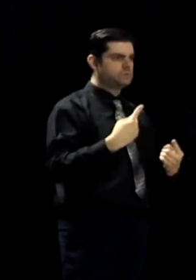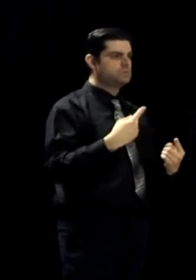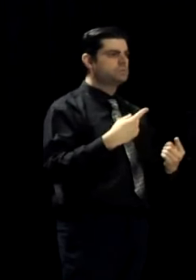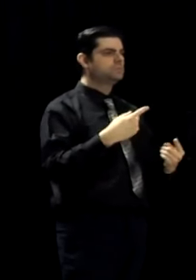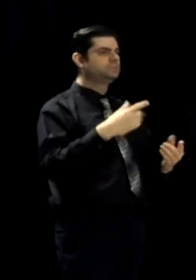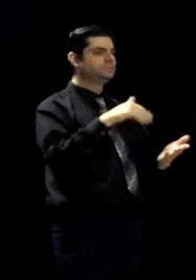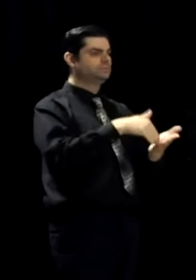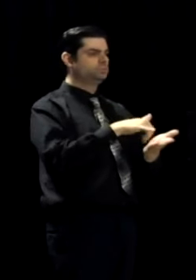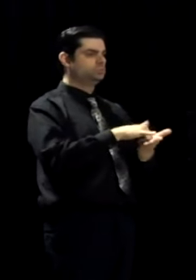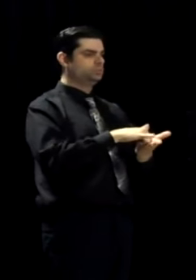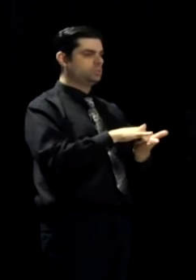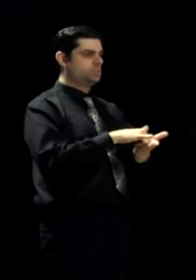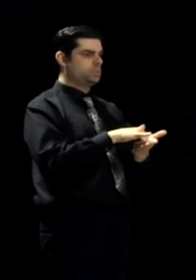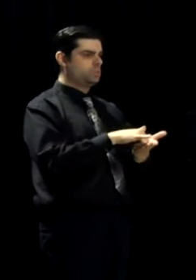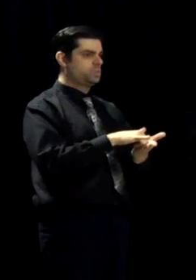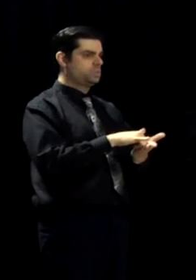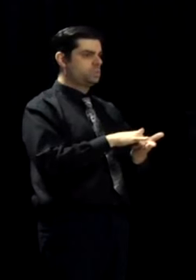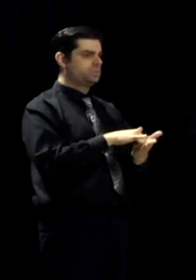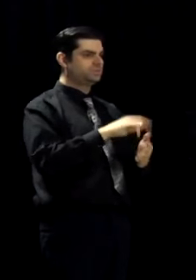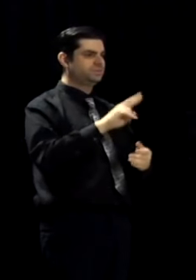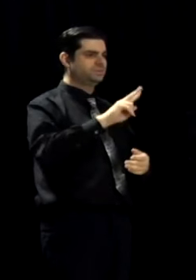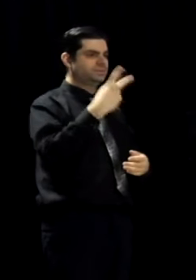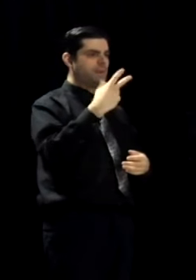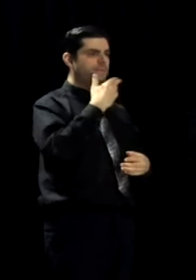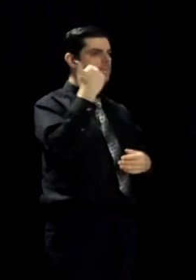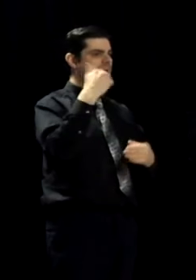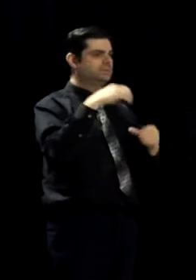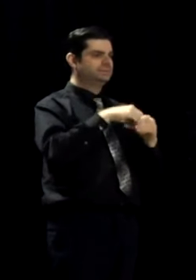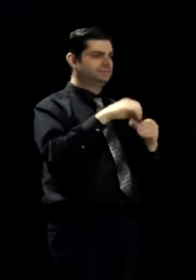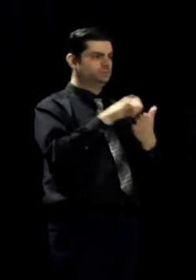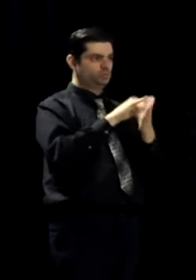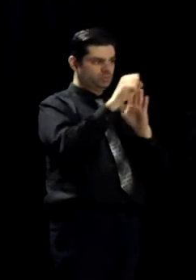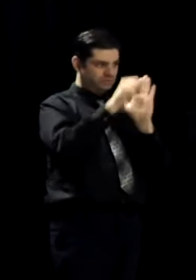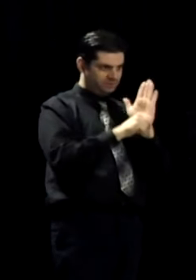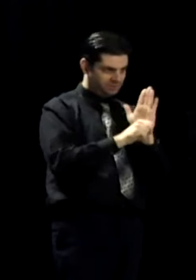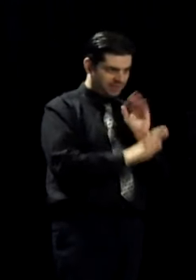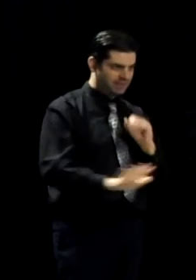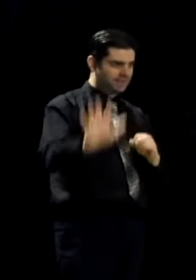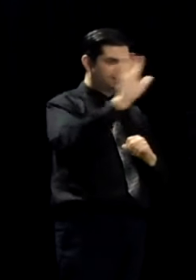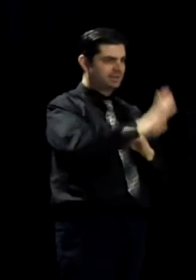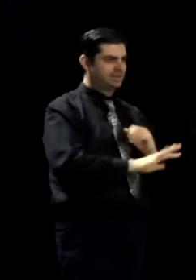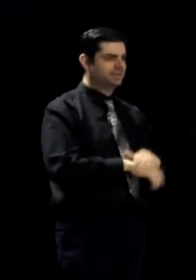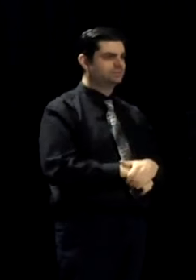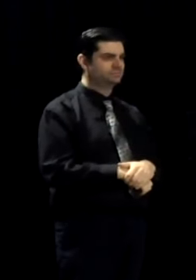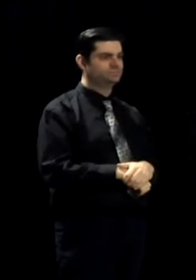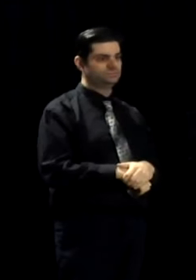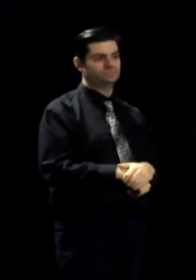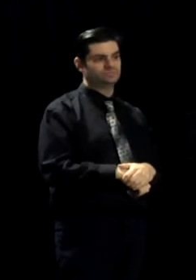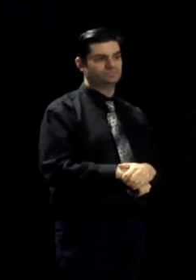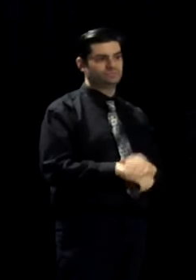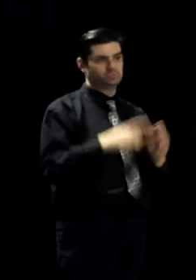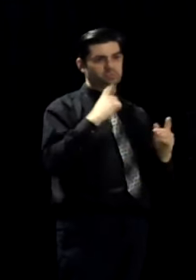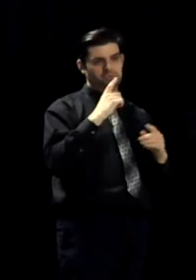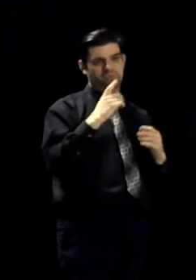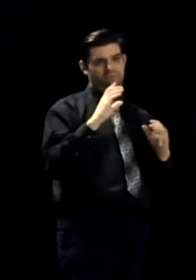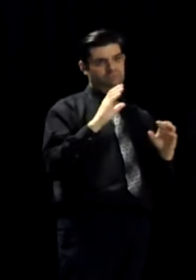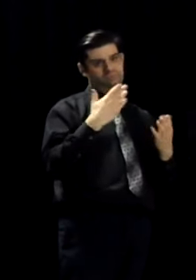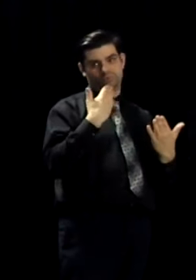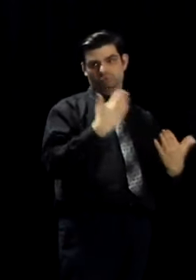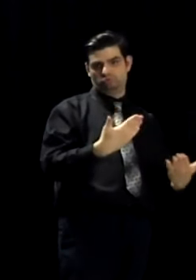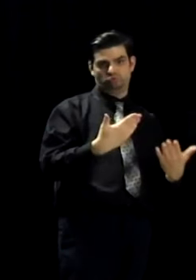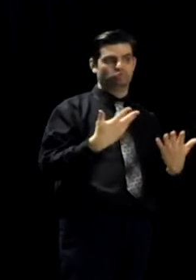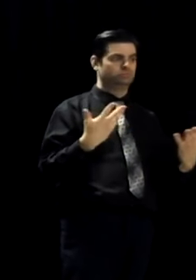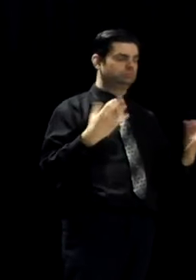even though these numbers are concerning that we have more positive results, where are we supposed to go from best